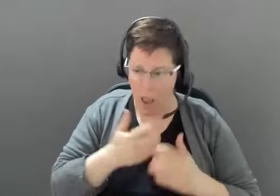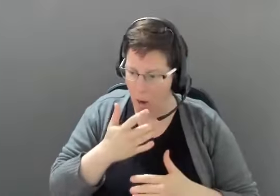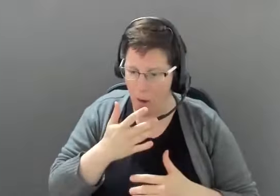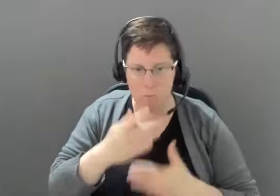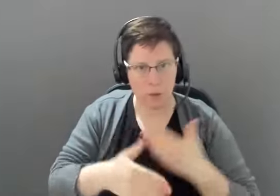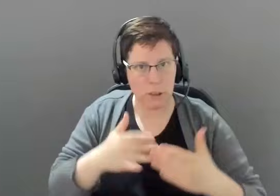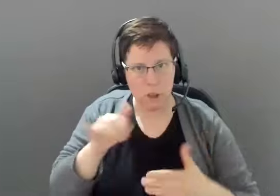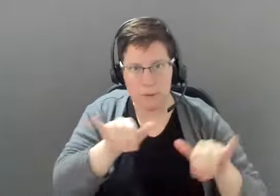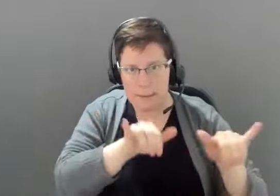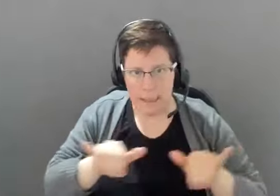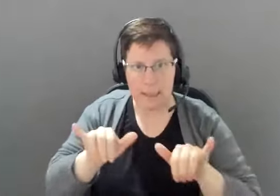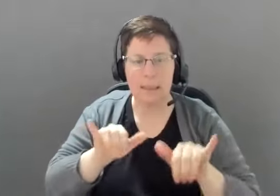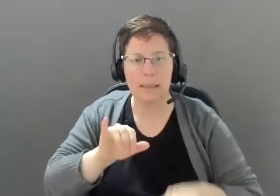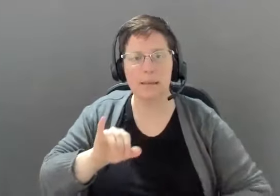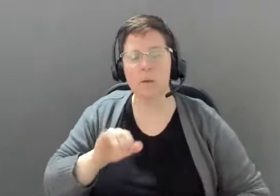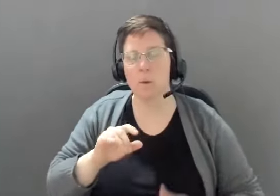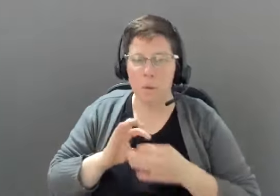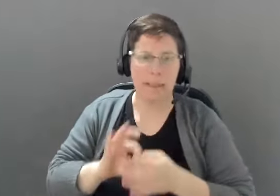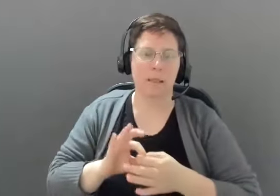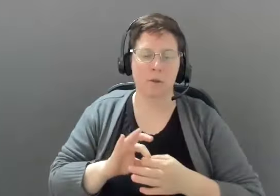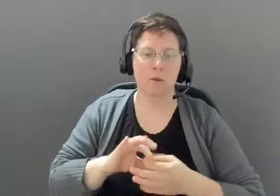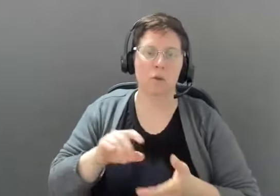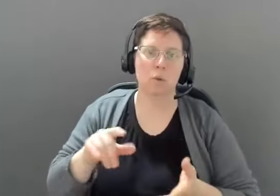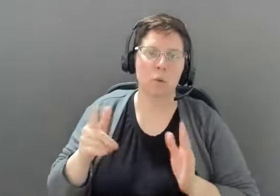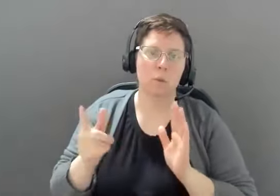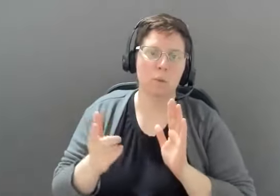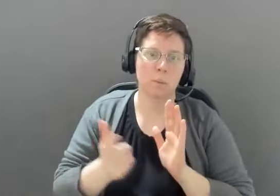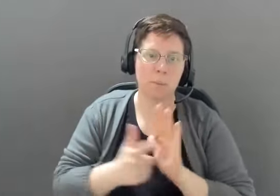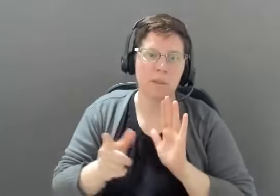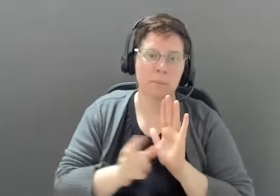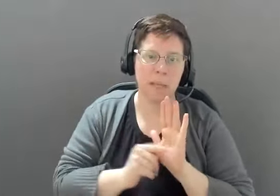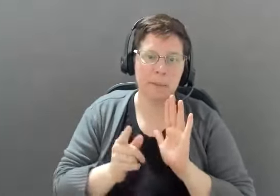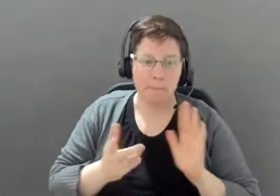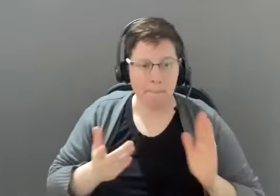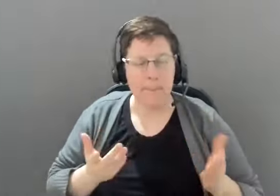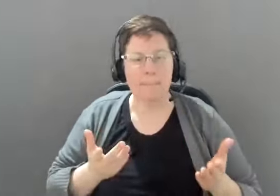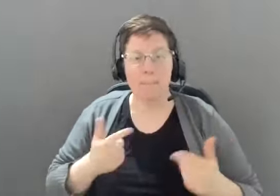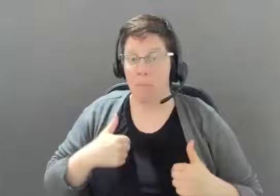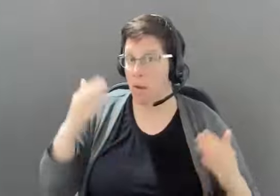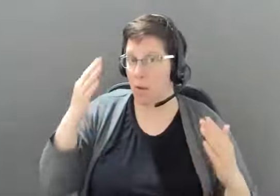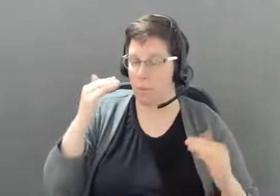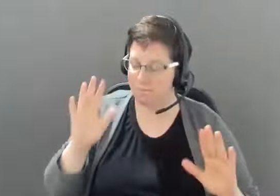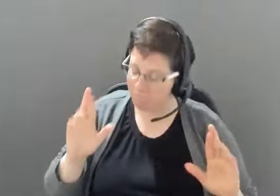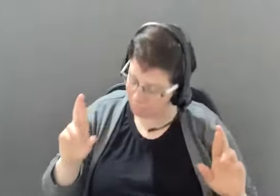someone comes to remove a publication ban. And, my hope always is